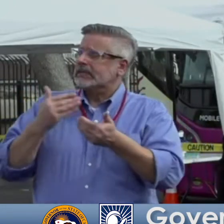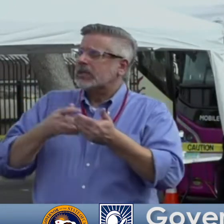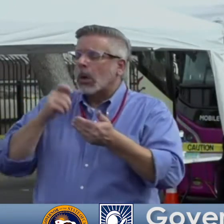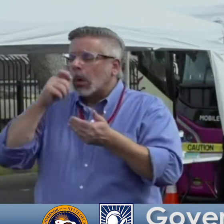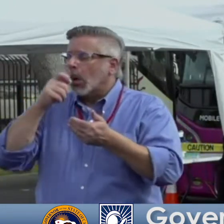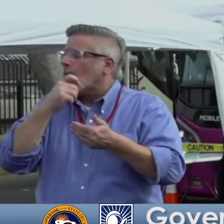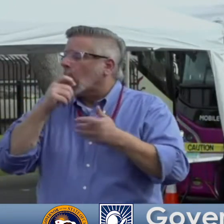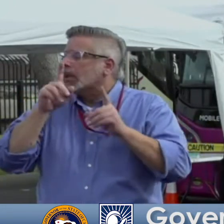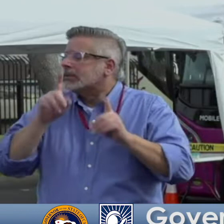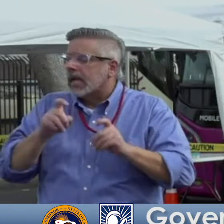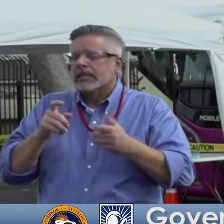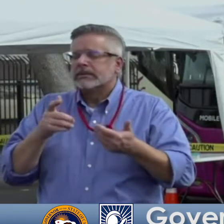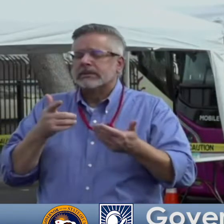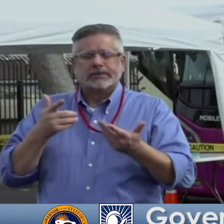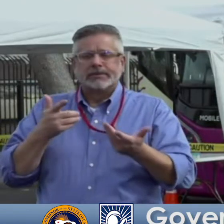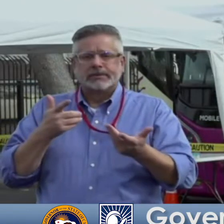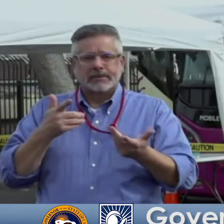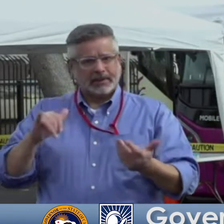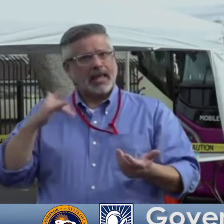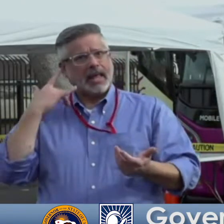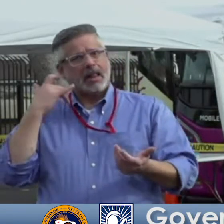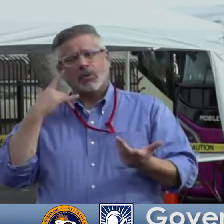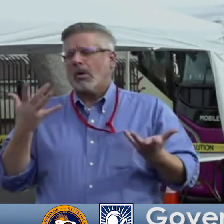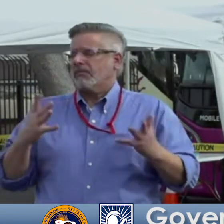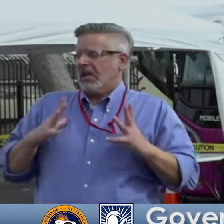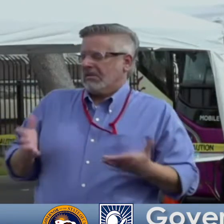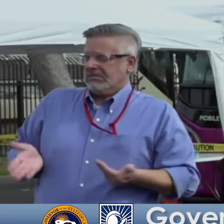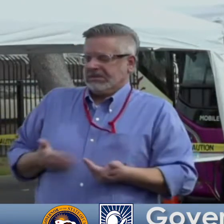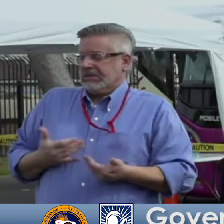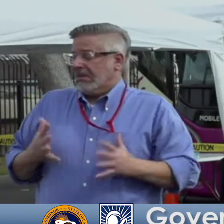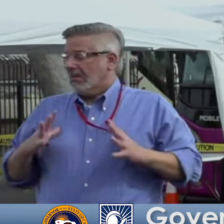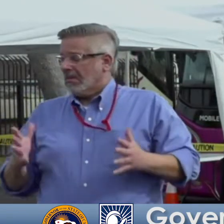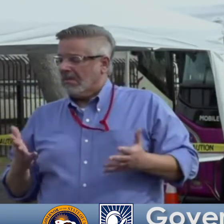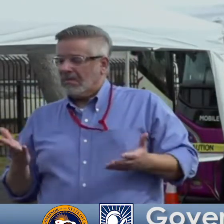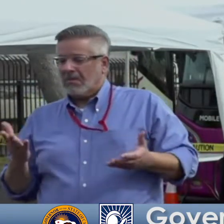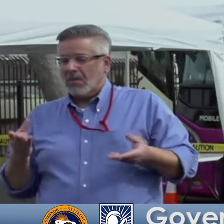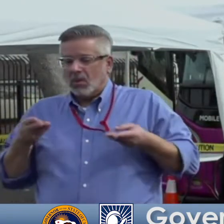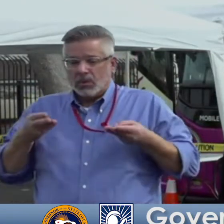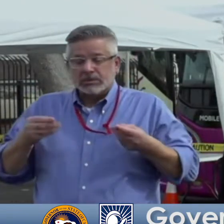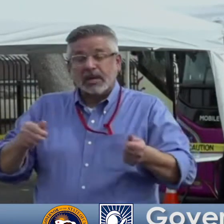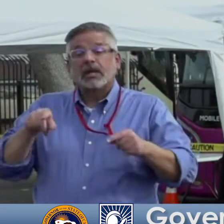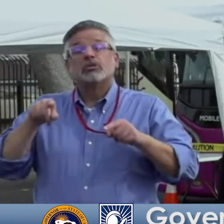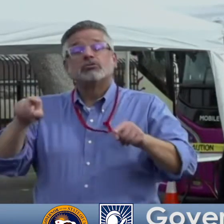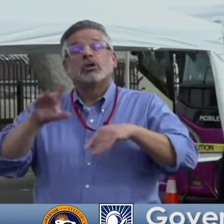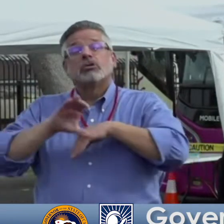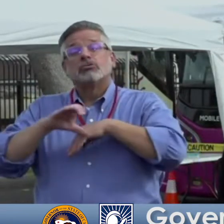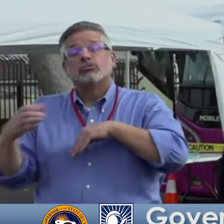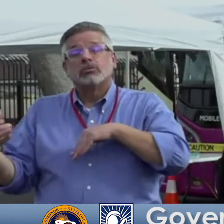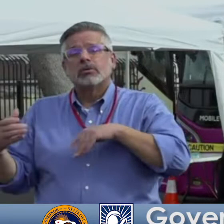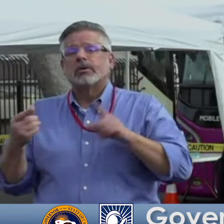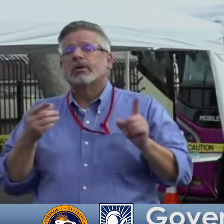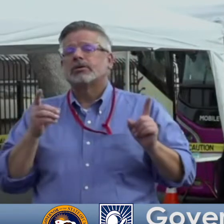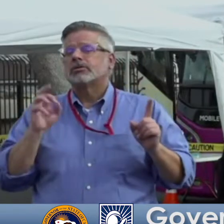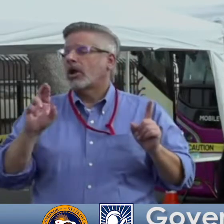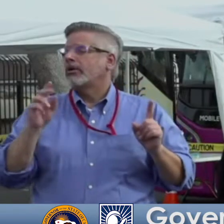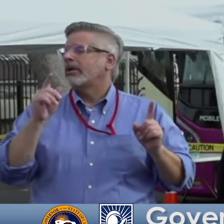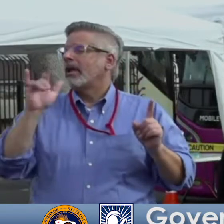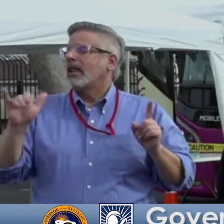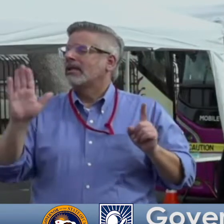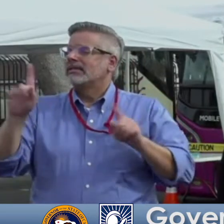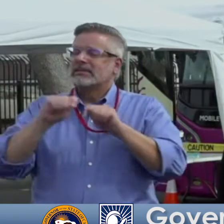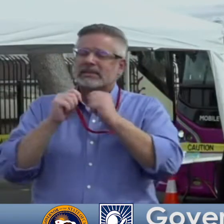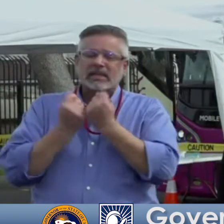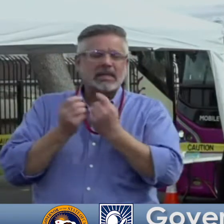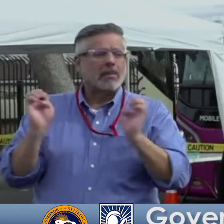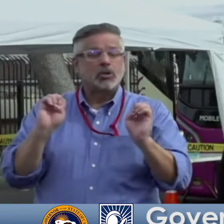was able to do that is because we're California. It's because we spent the holidays, Dr. Galley and his team and our Office of